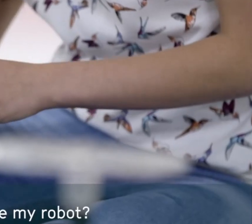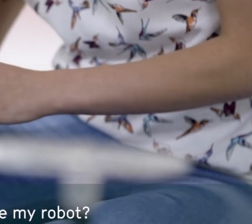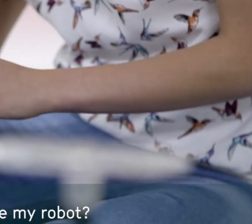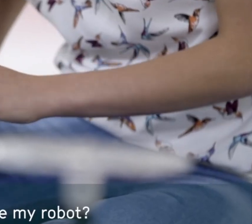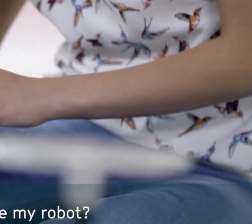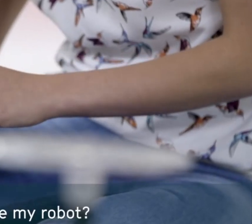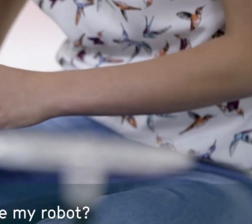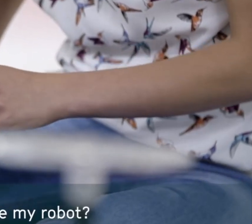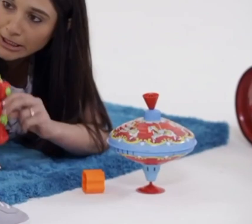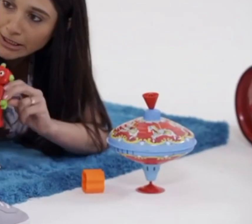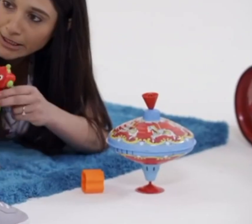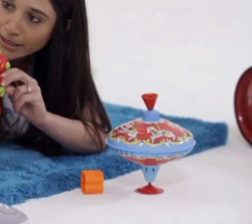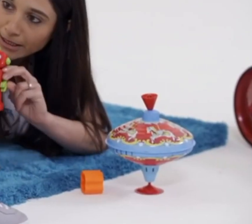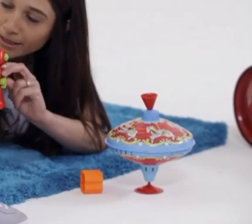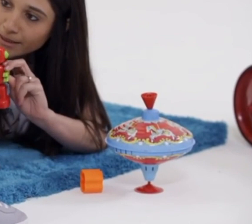Do you want to see my robot?